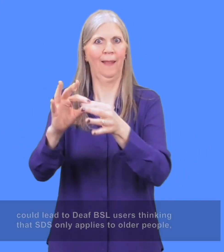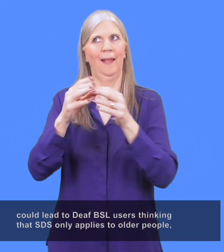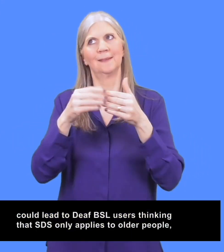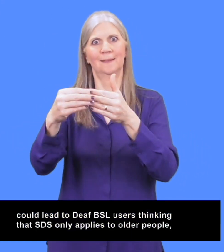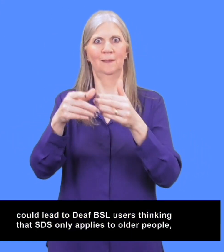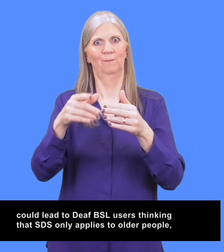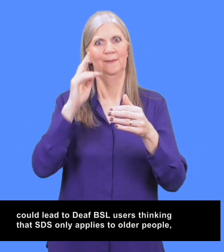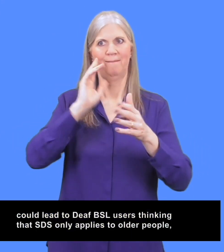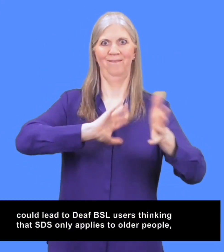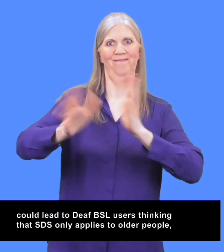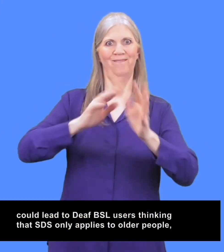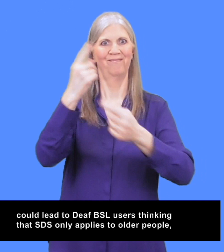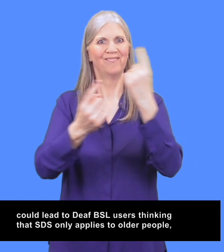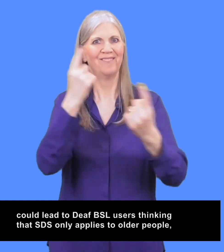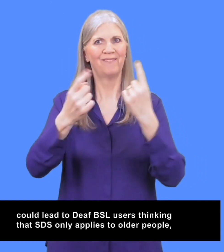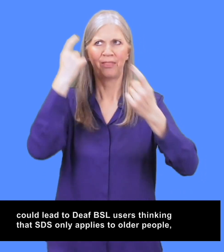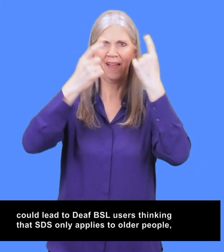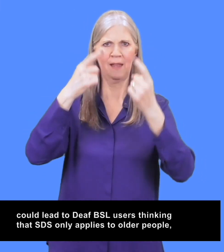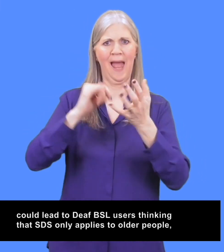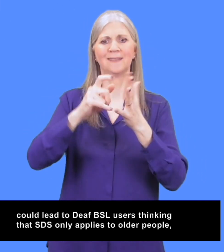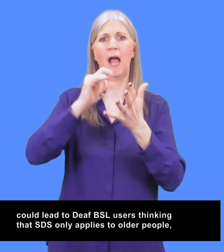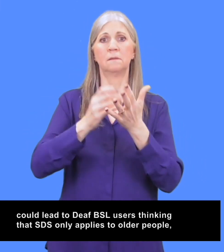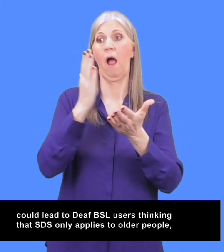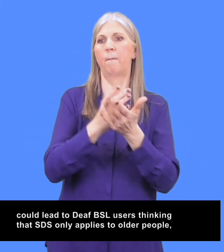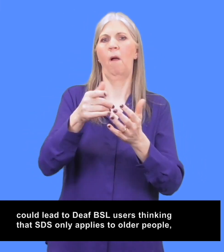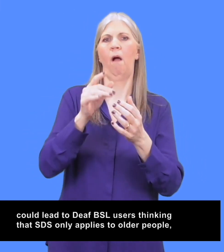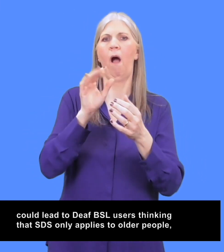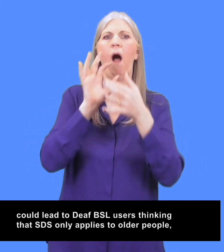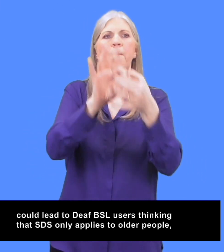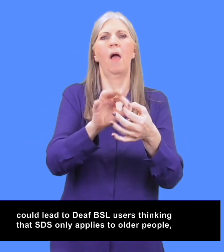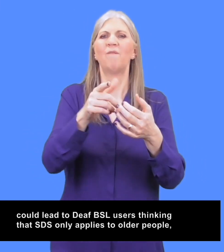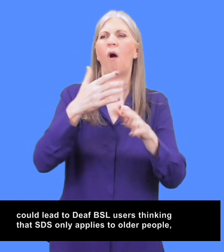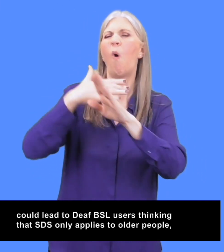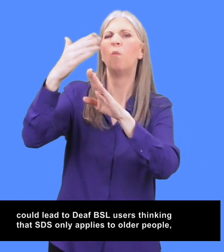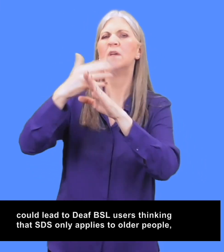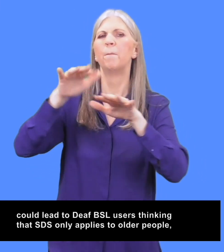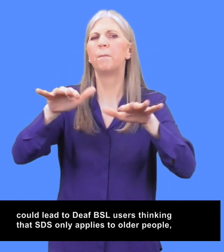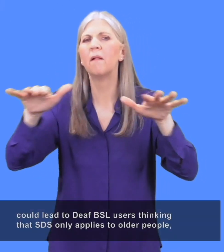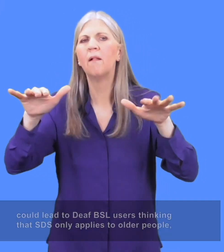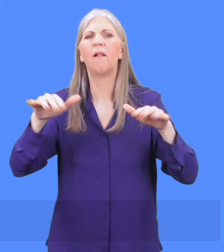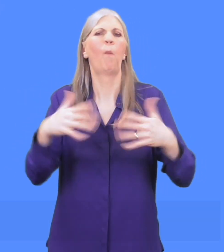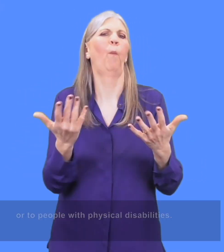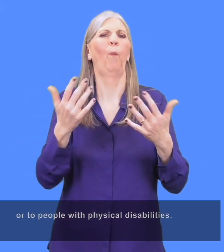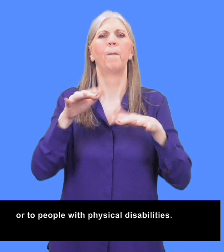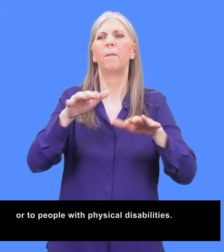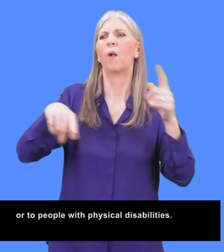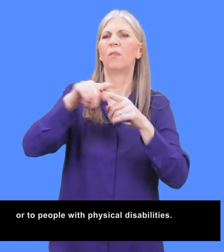deaf BSL users thinking that SDS only applies to older people or to people with physical